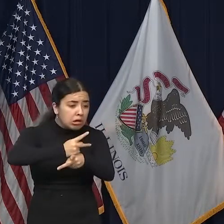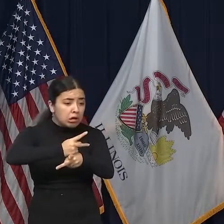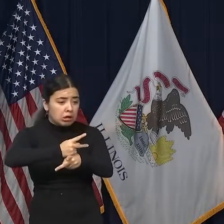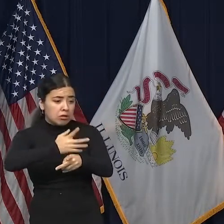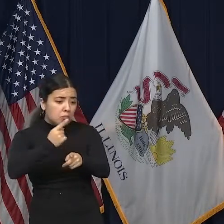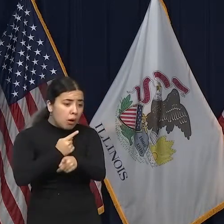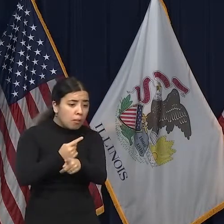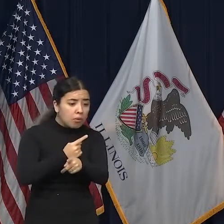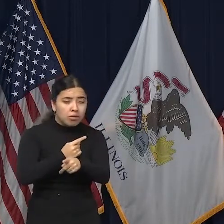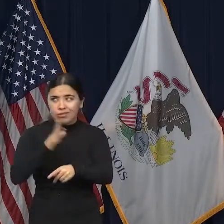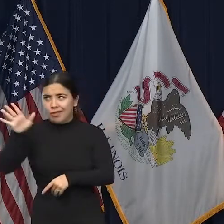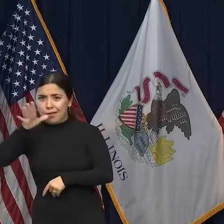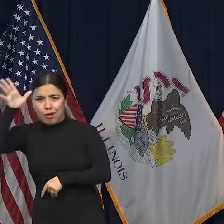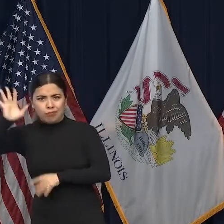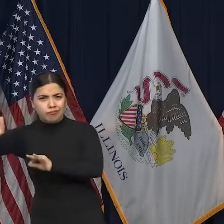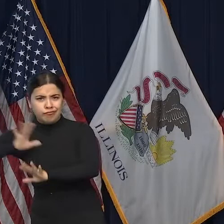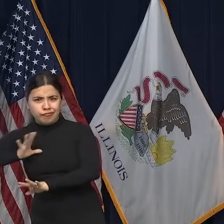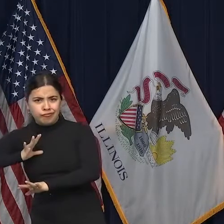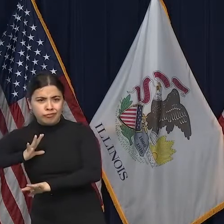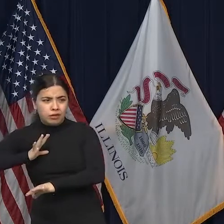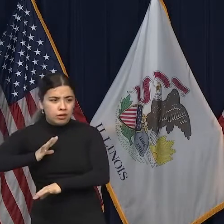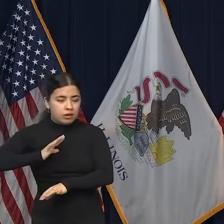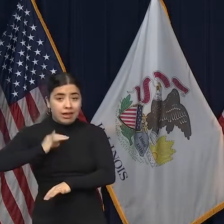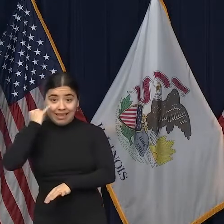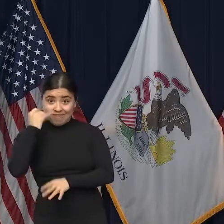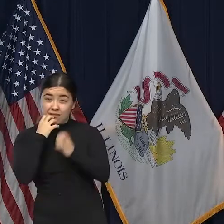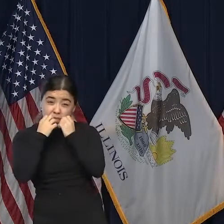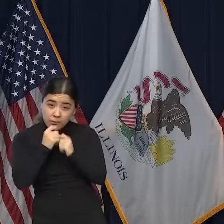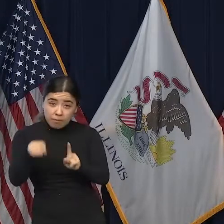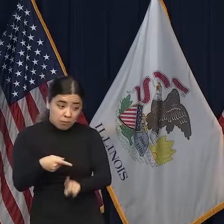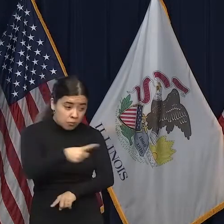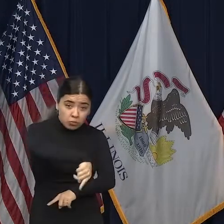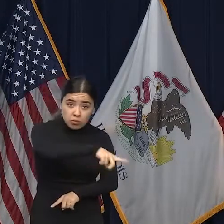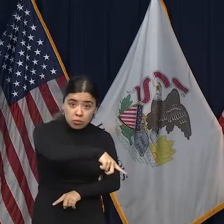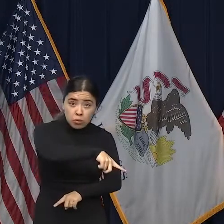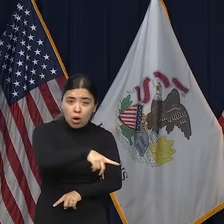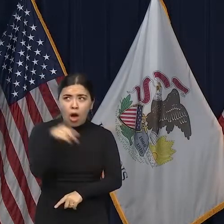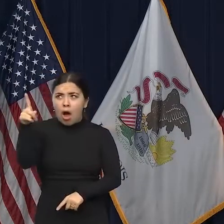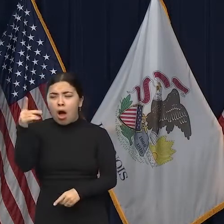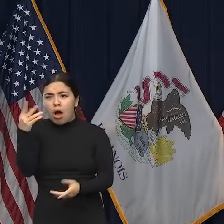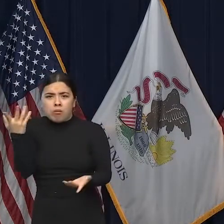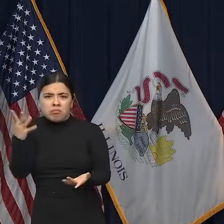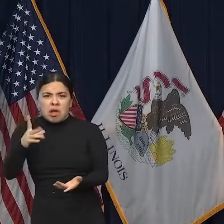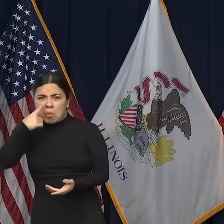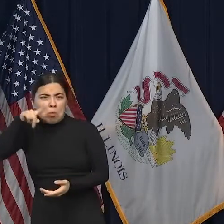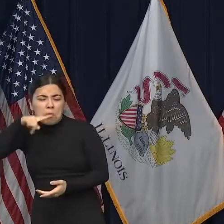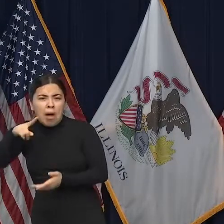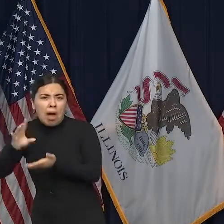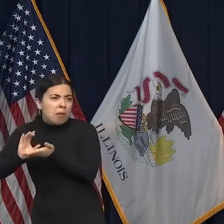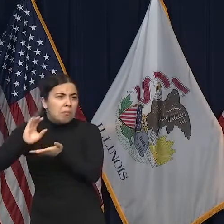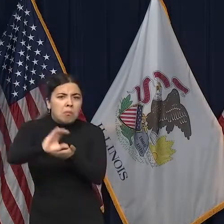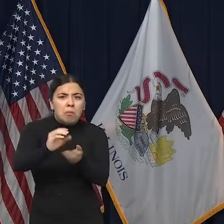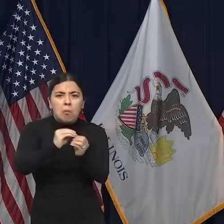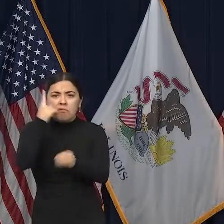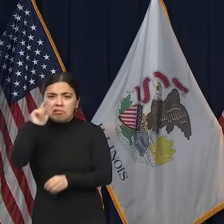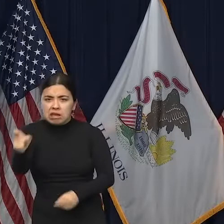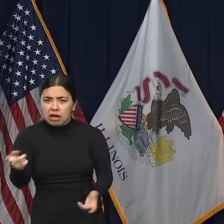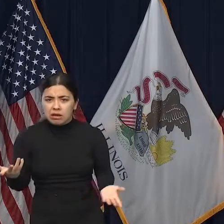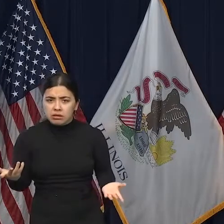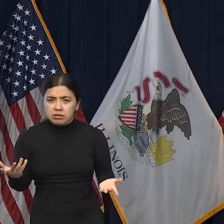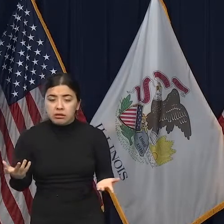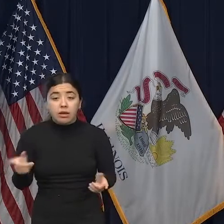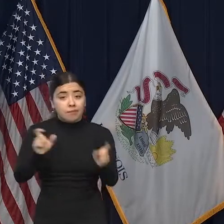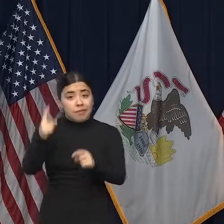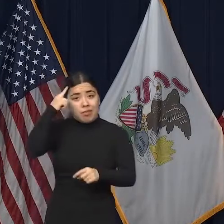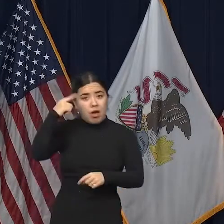are, they wouldn't have fought so hard to avoid paying just a little bit more. People often say that I'm too